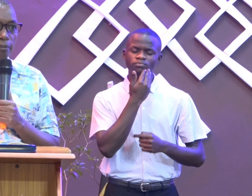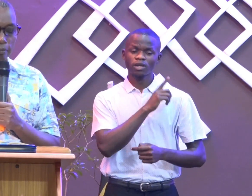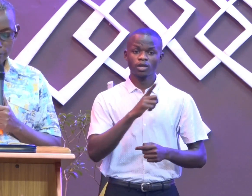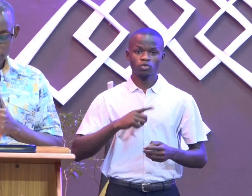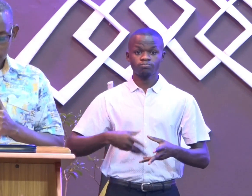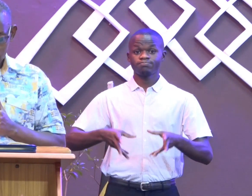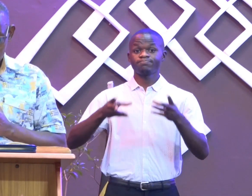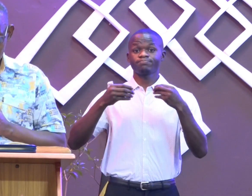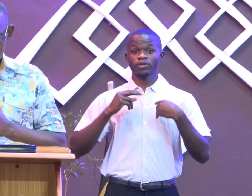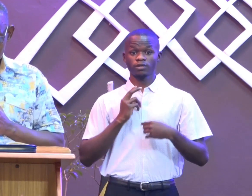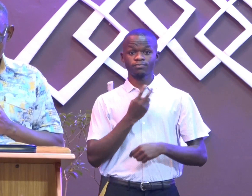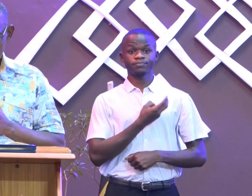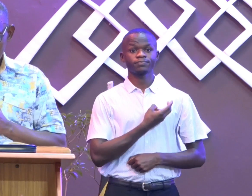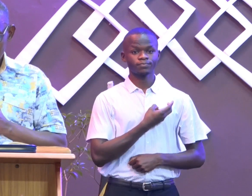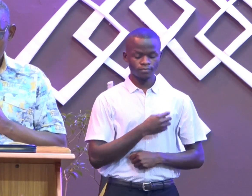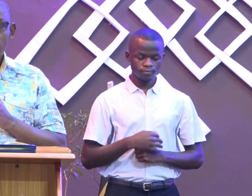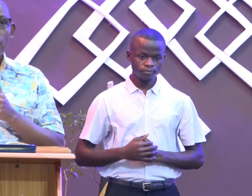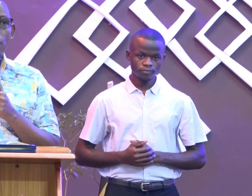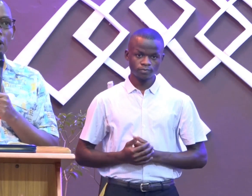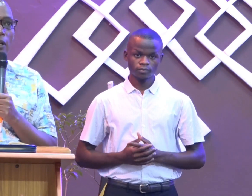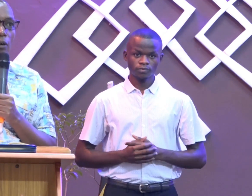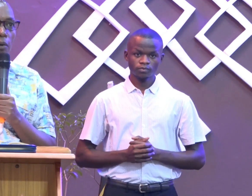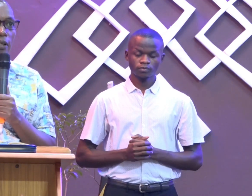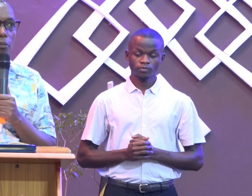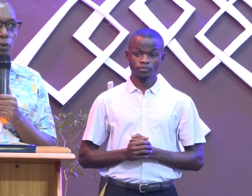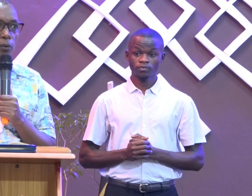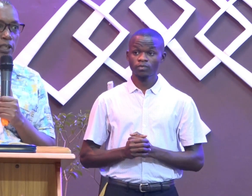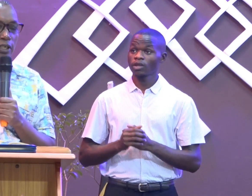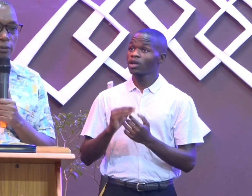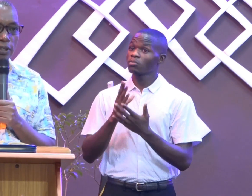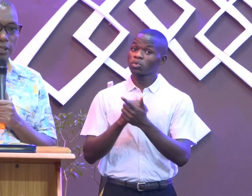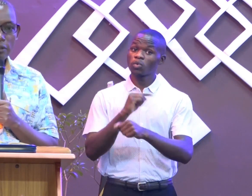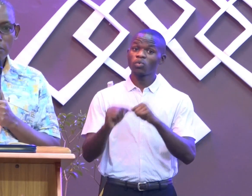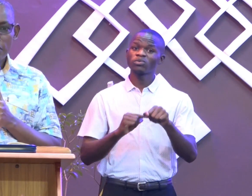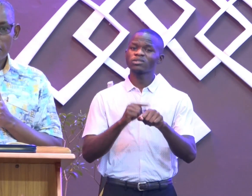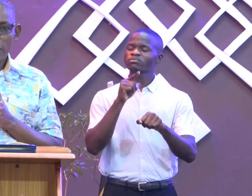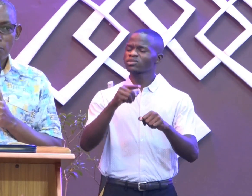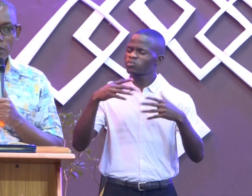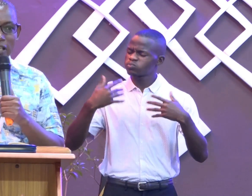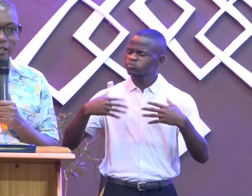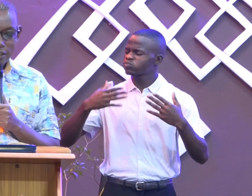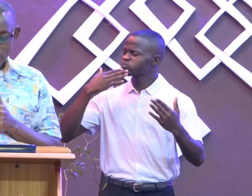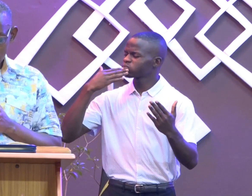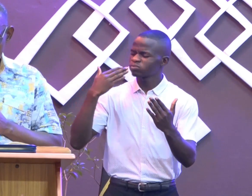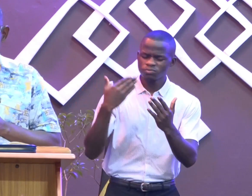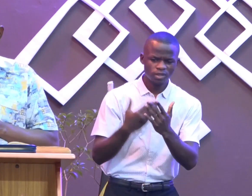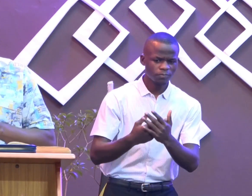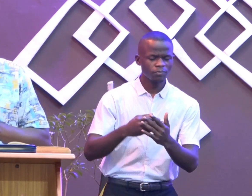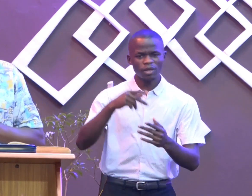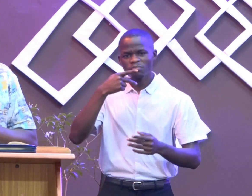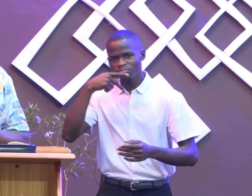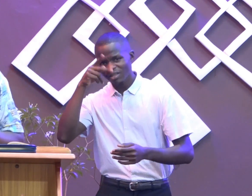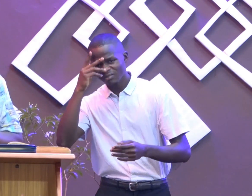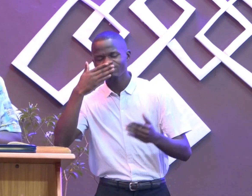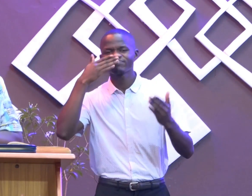kyatuwadde. Just like the grace that our Lord has given us. Kubanga obadde mulungi gye tuli, obadde muzadde gye tuli. Because